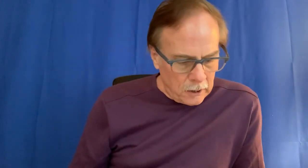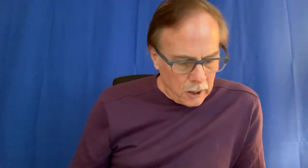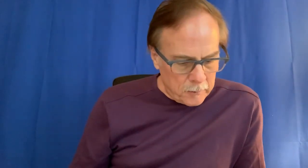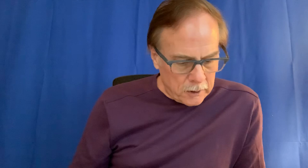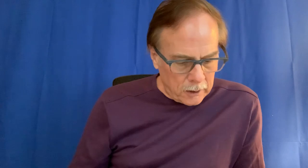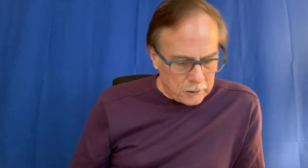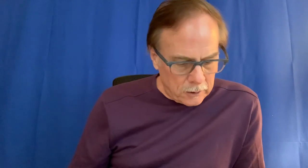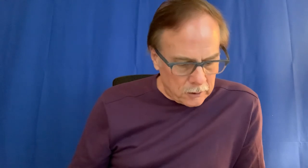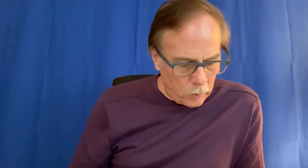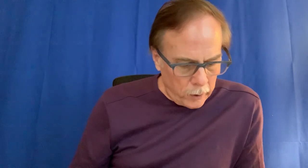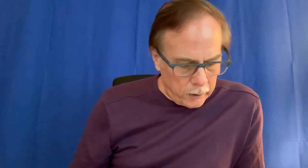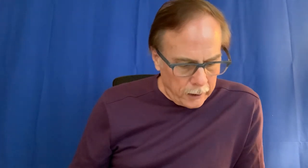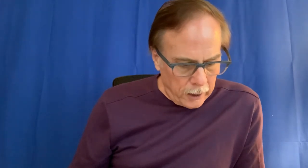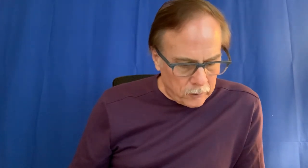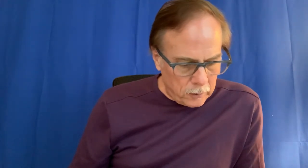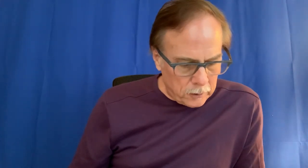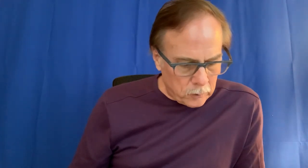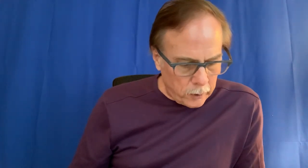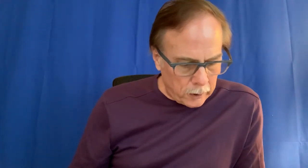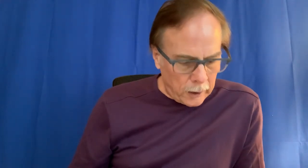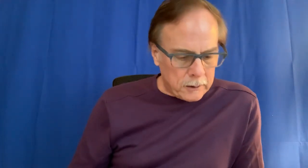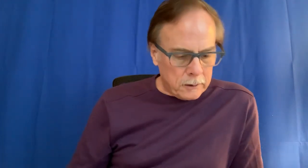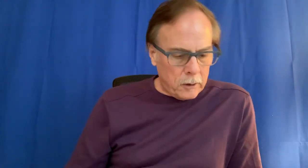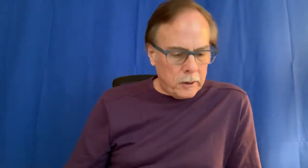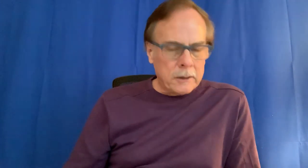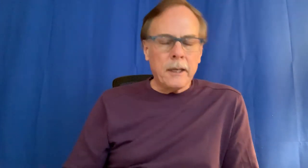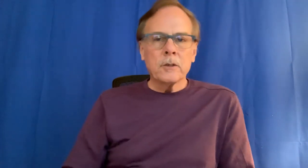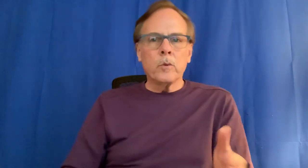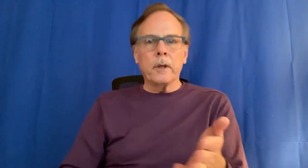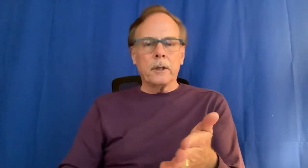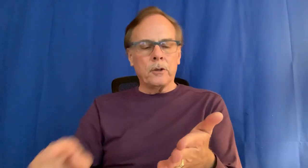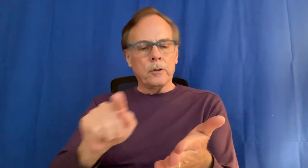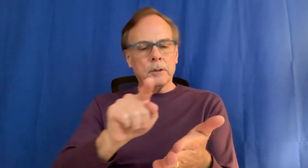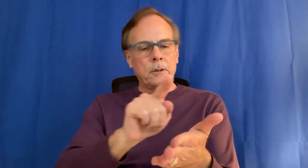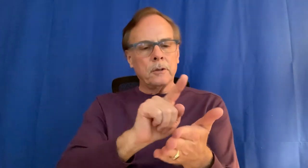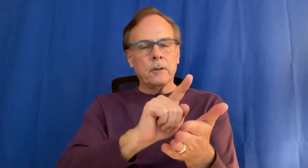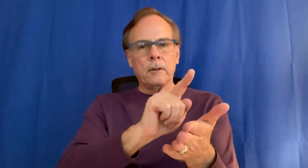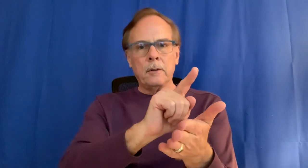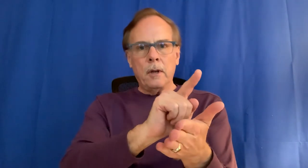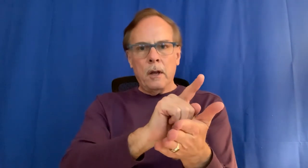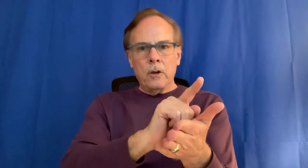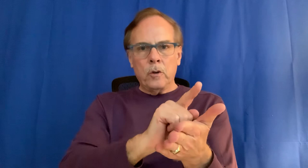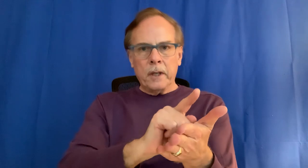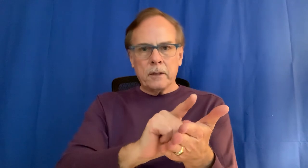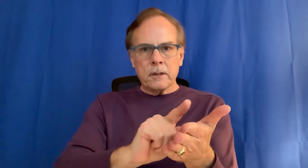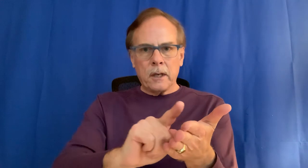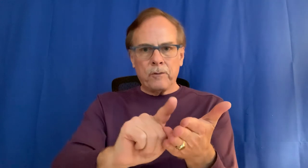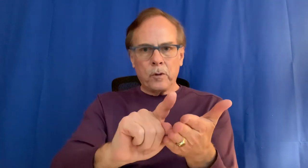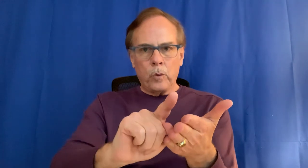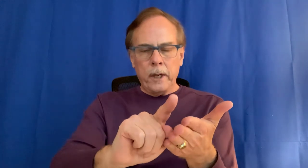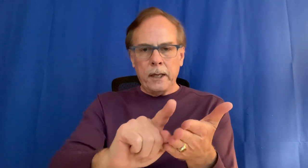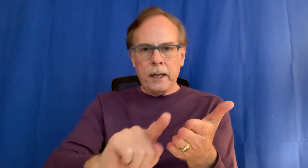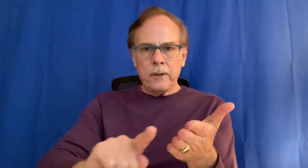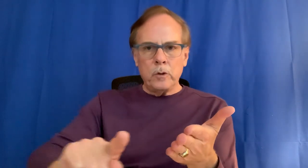Time signs, this the week after this week, as in known as next week. You make the sign for week, and then you